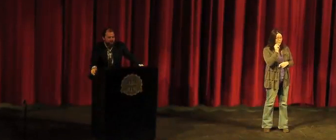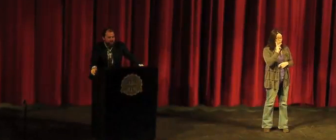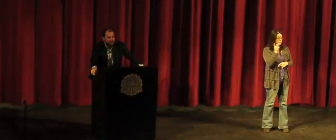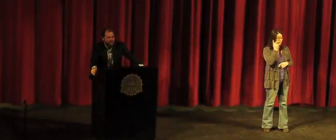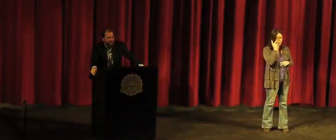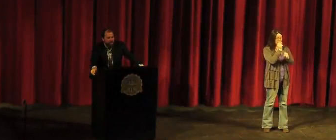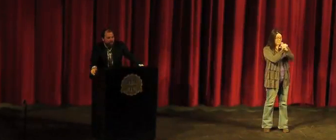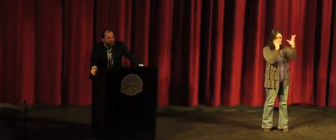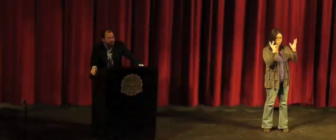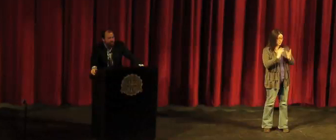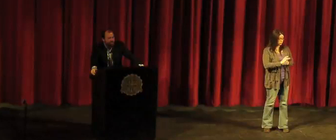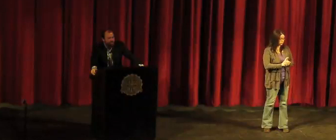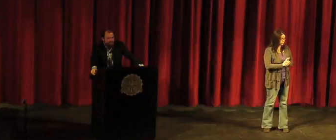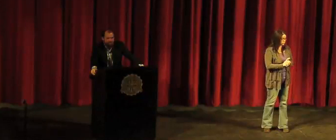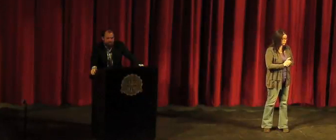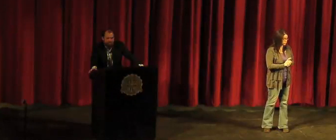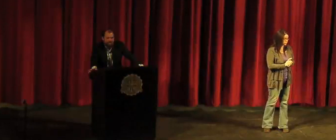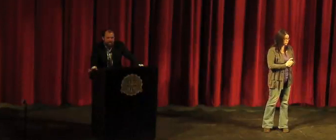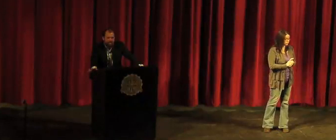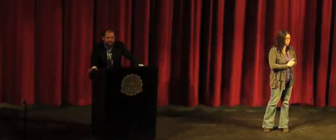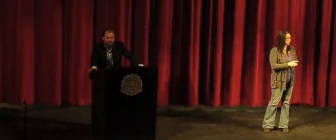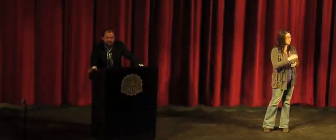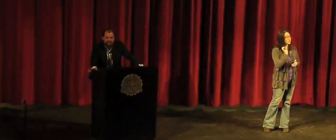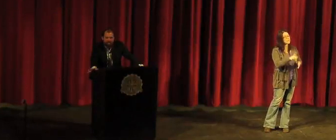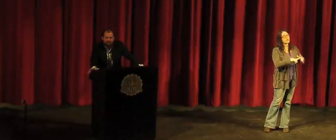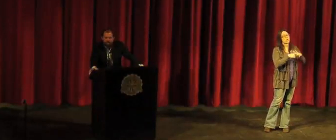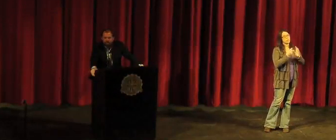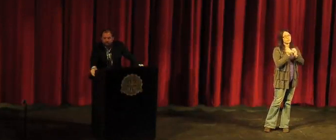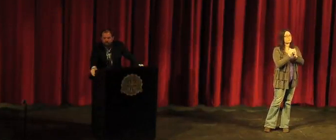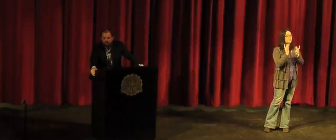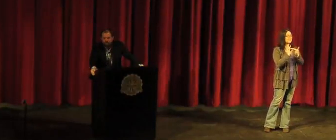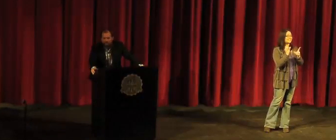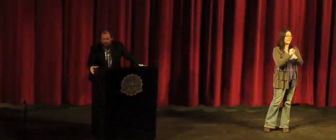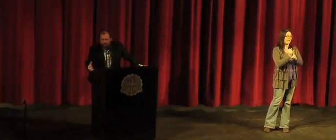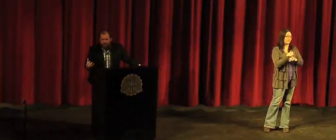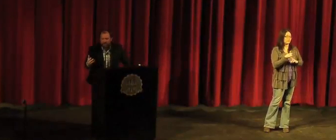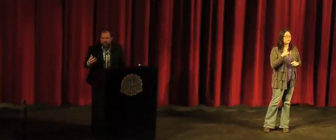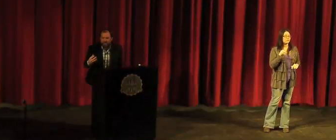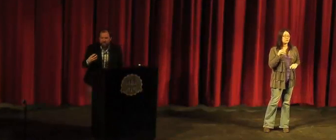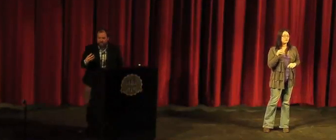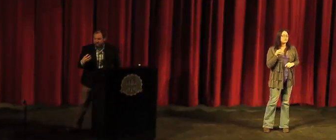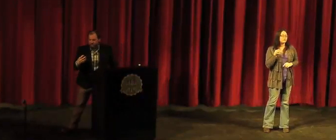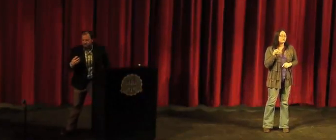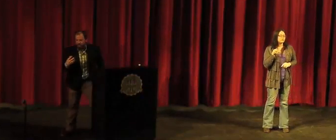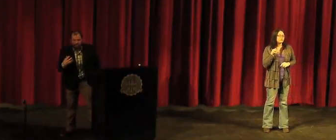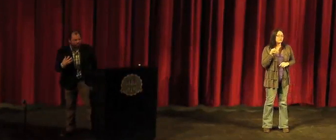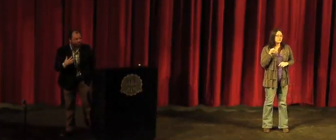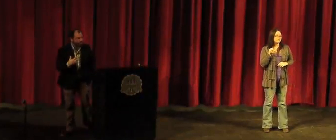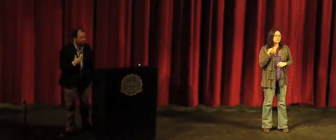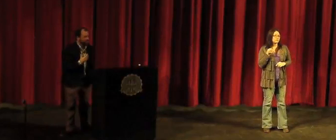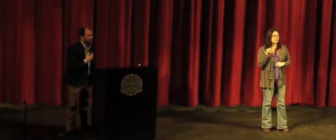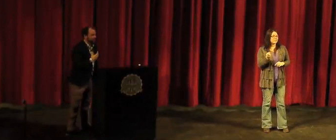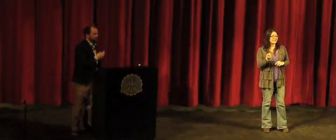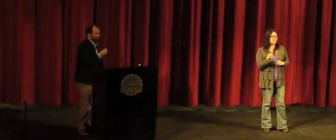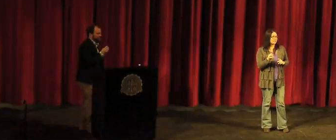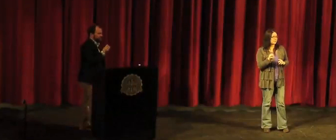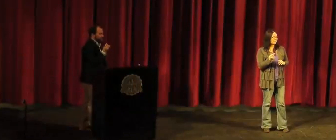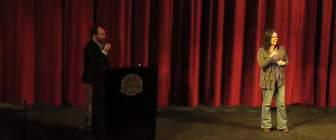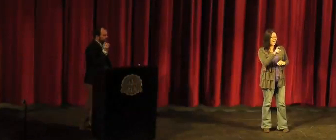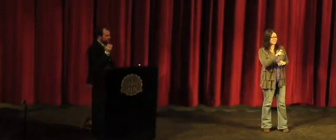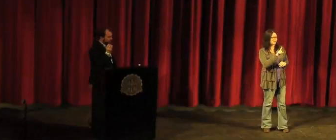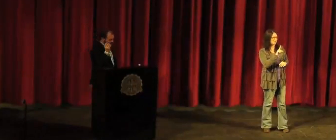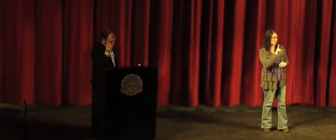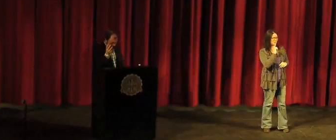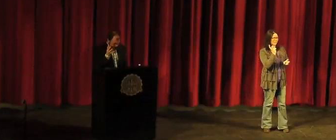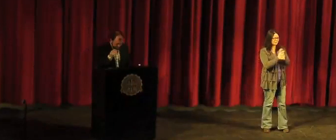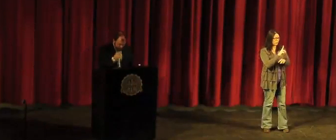Imagination. And it opens with a scene from which he generates a kind of a difficult, disturbing question. The